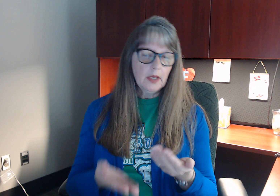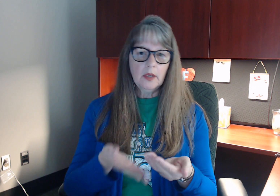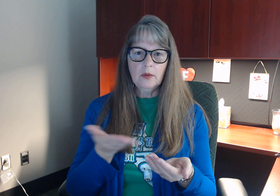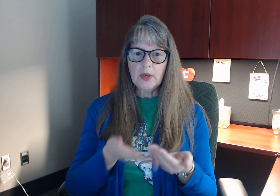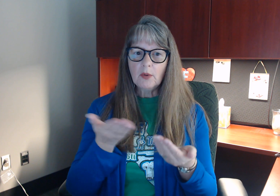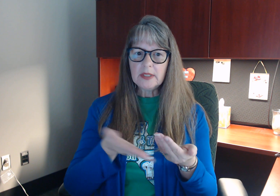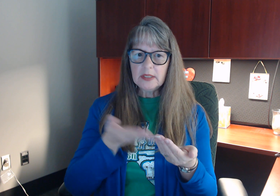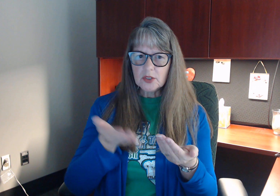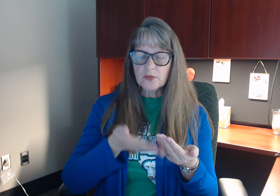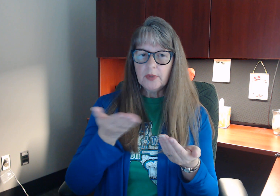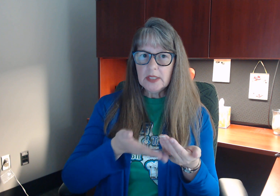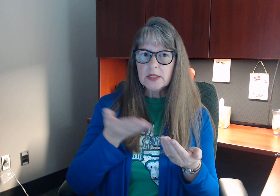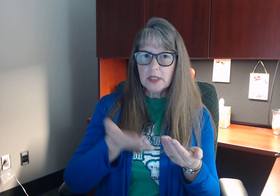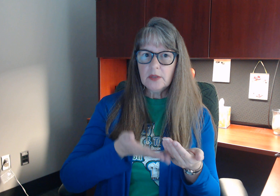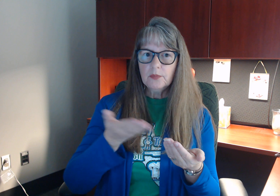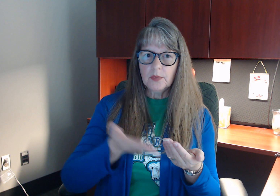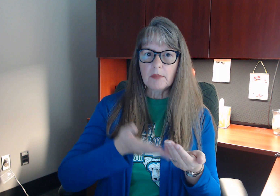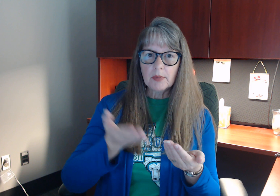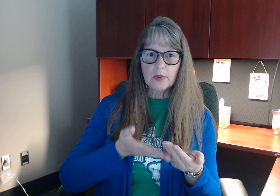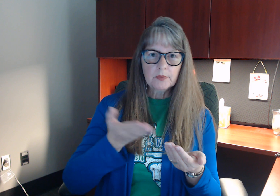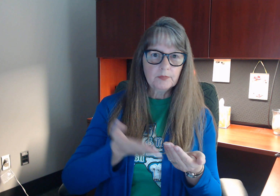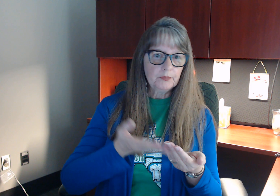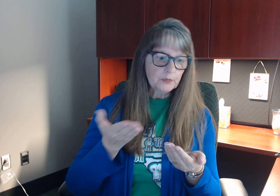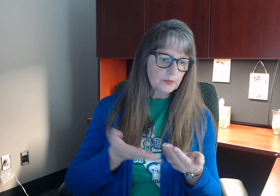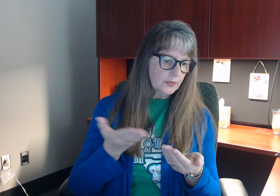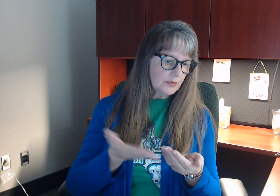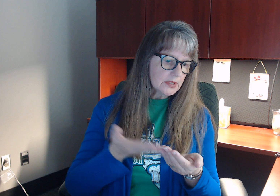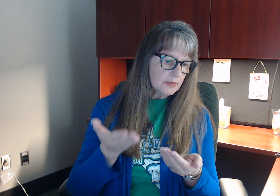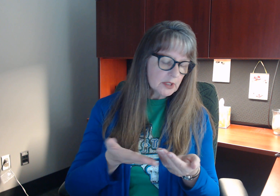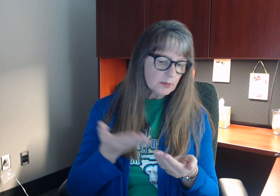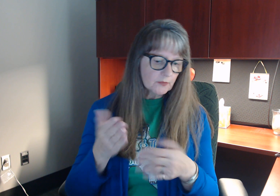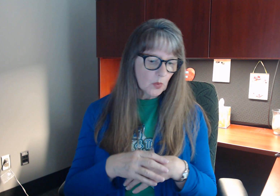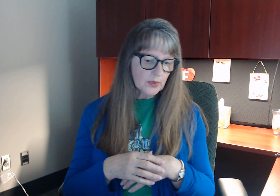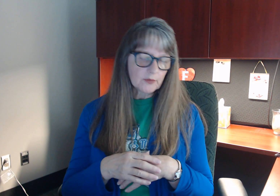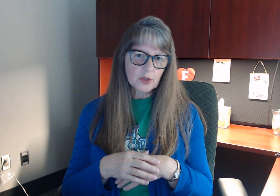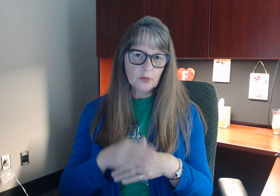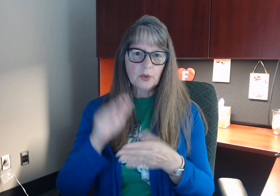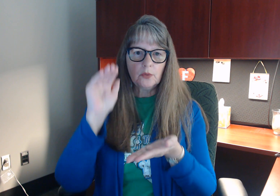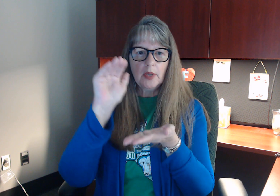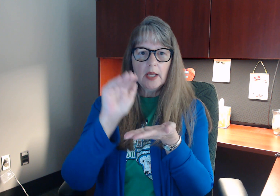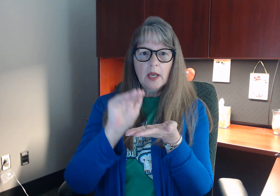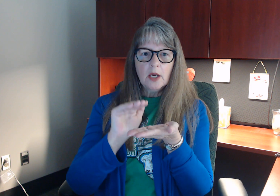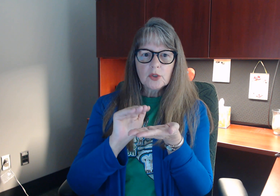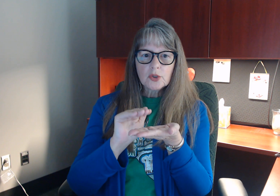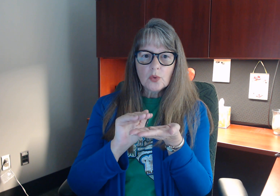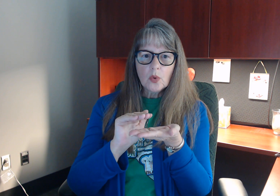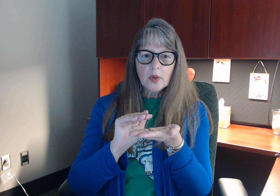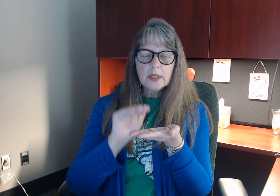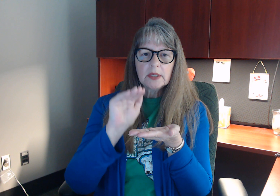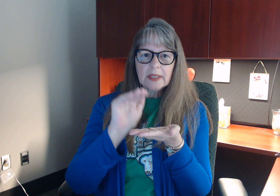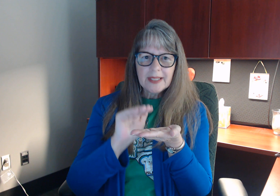We already did this for easy, remember? We've done some of these before that I've shown you. Short,